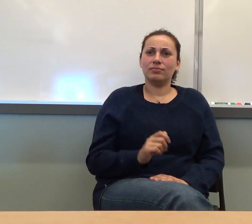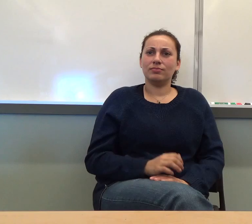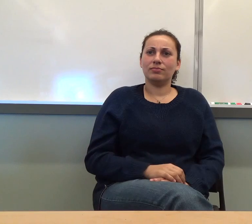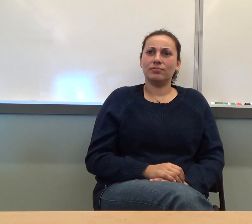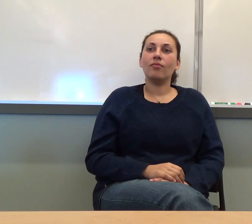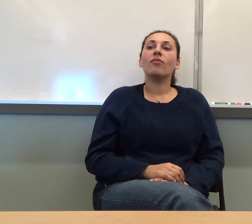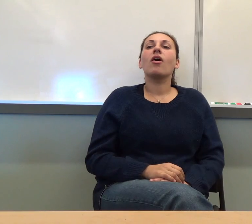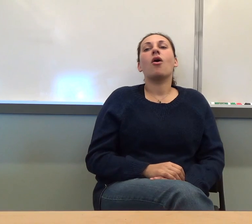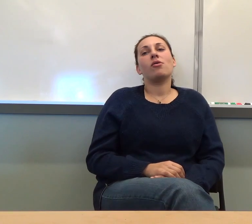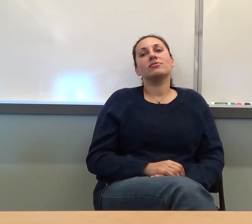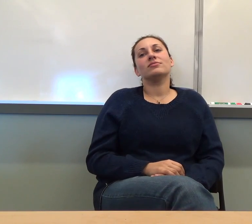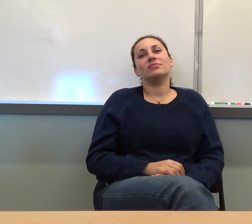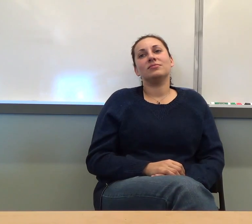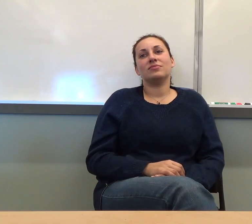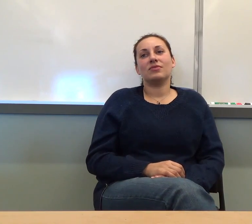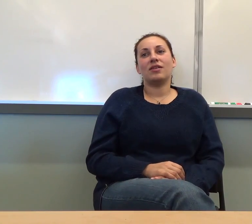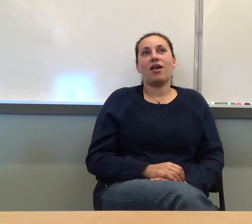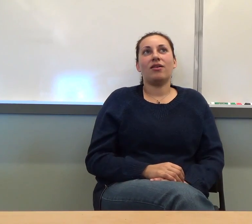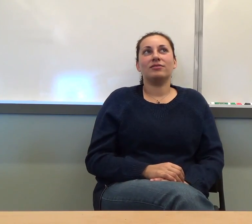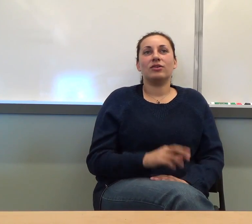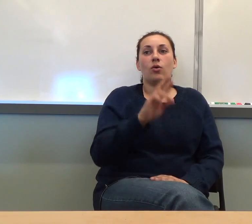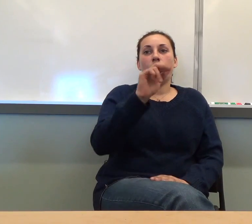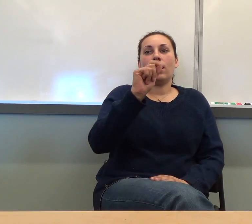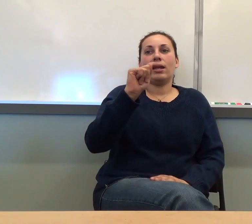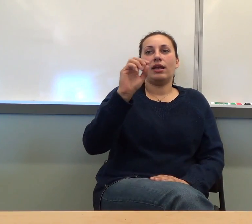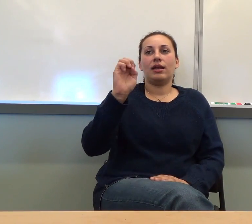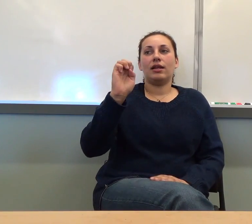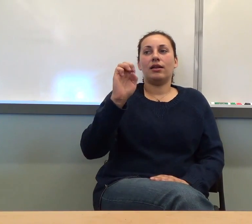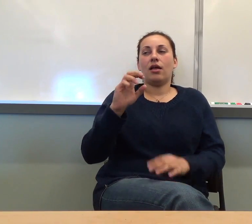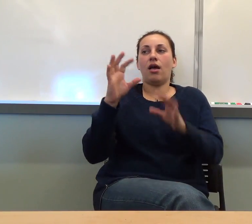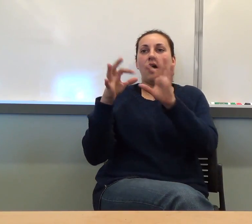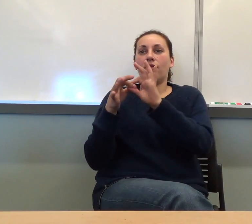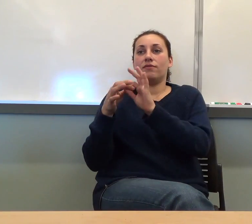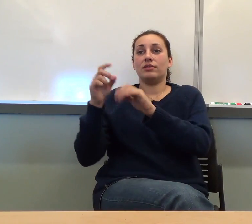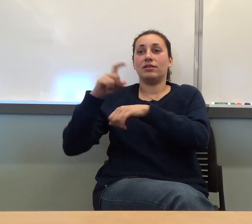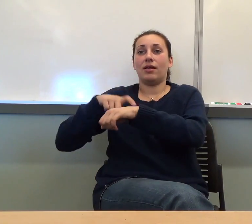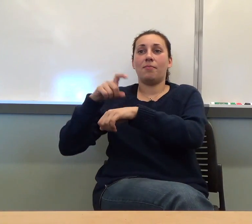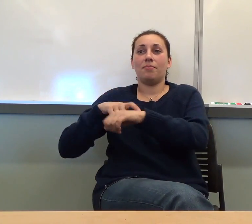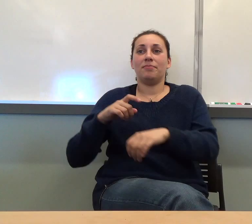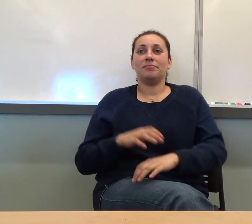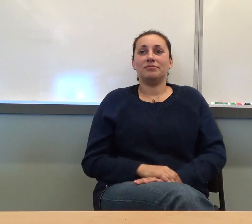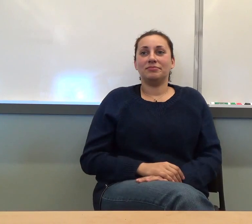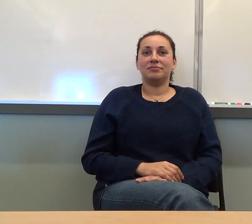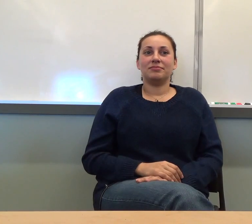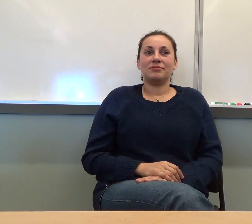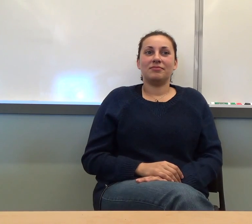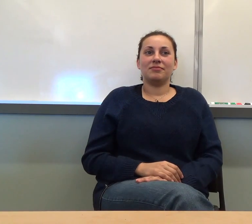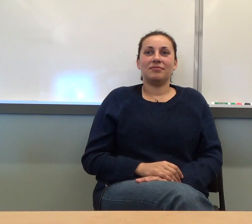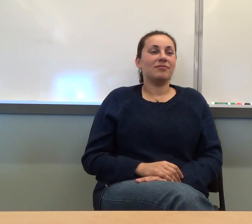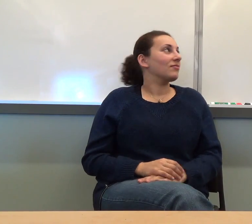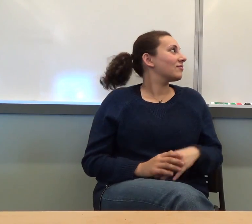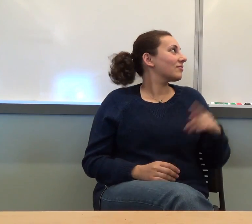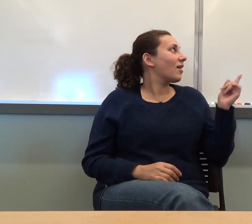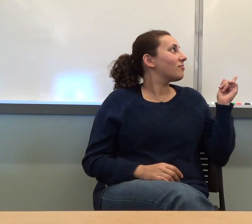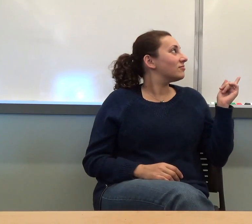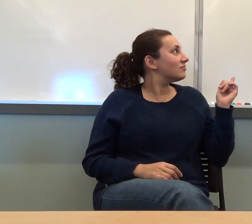Again, very popular, very practical stuff. You can drive 270 miles